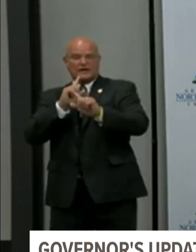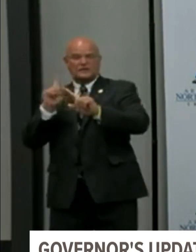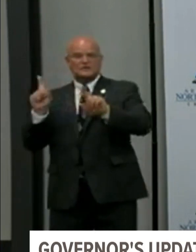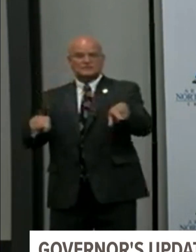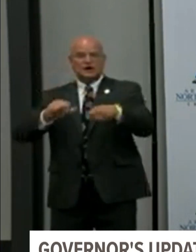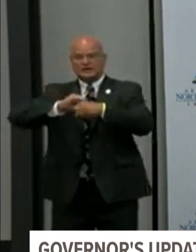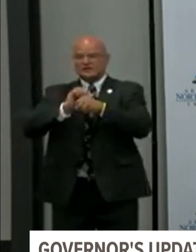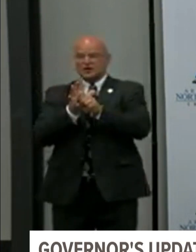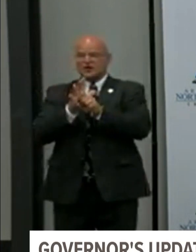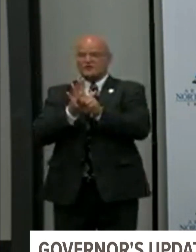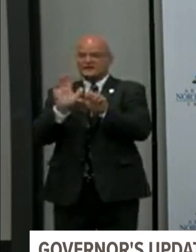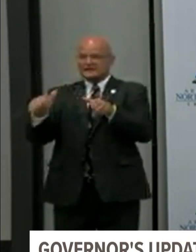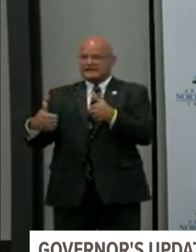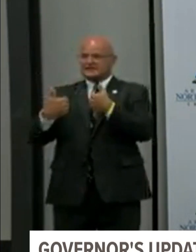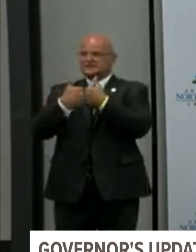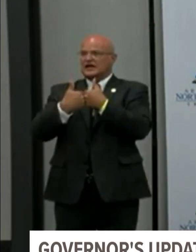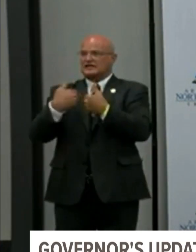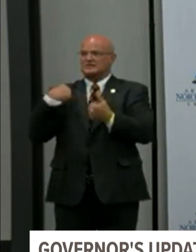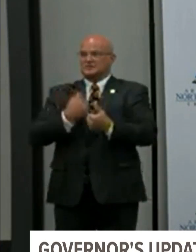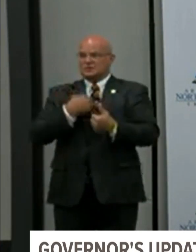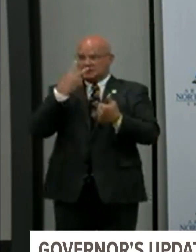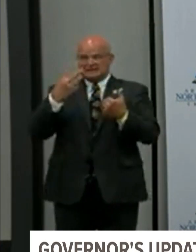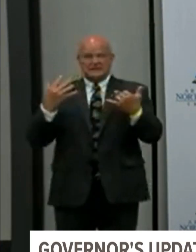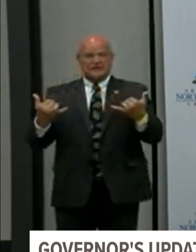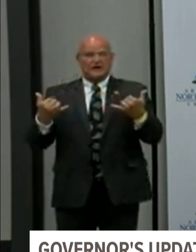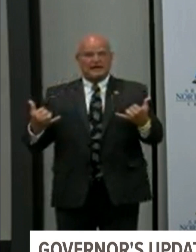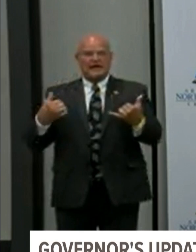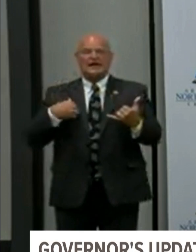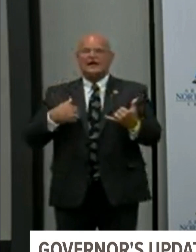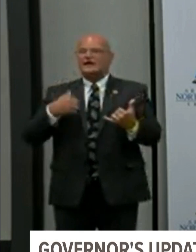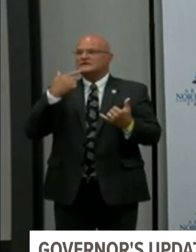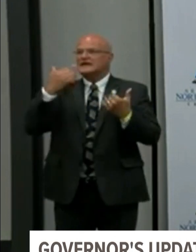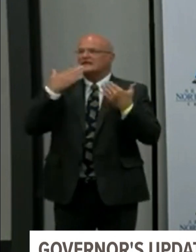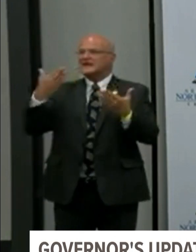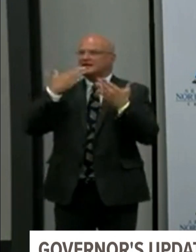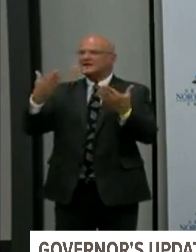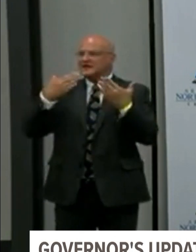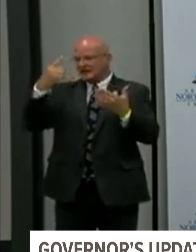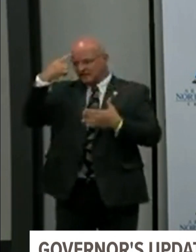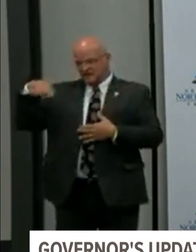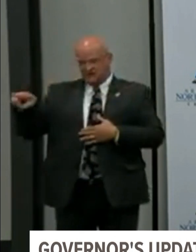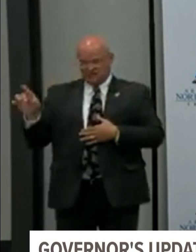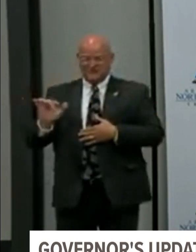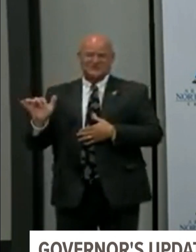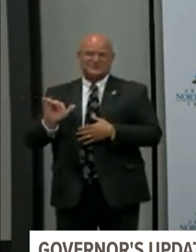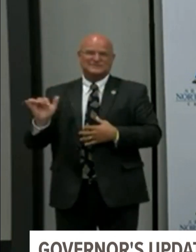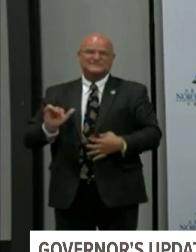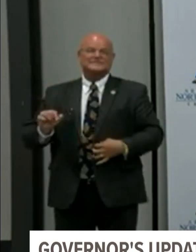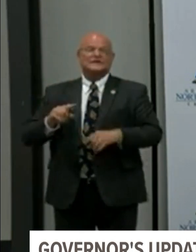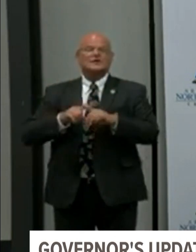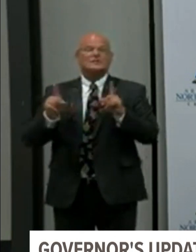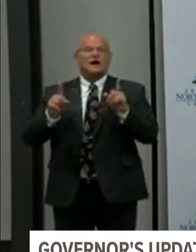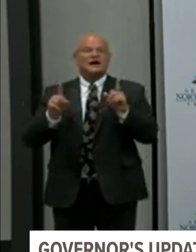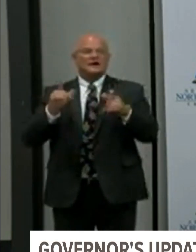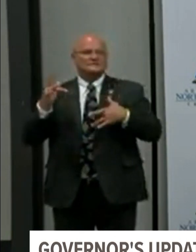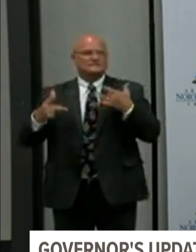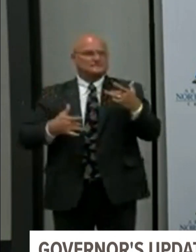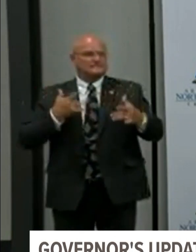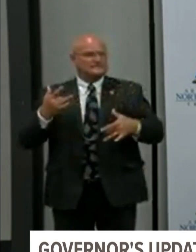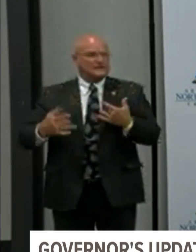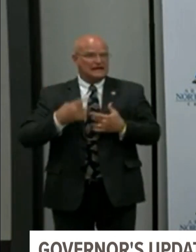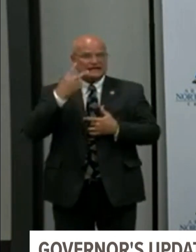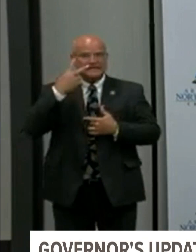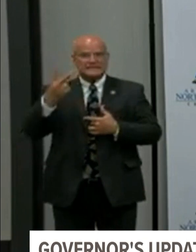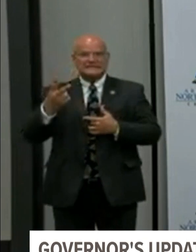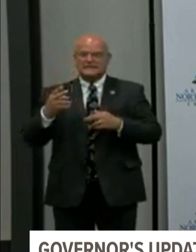to COVID and the challenges that we see. And I want to express my thanks to you as well. But it was exciting to see